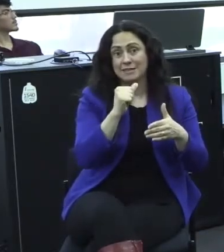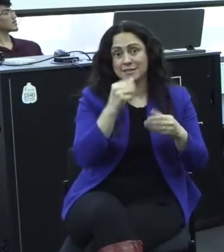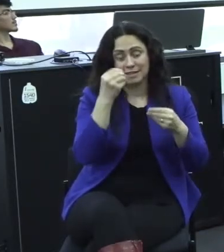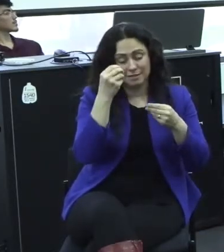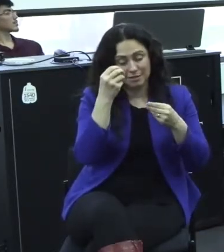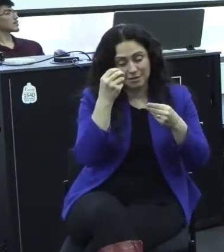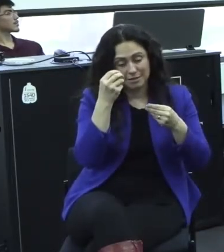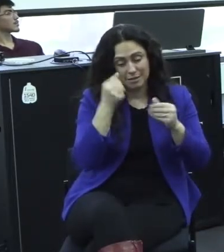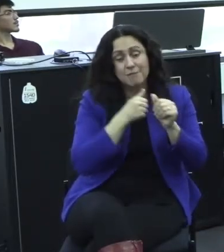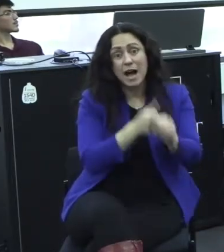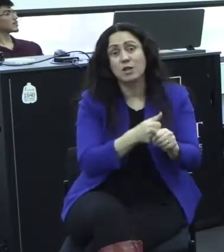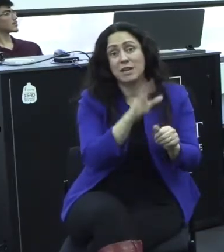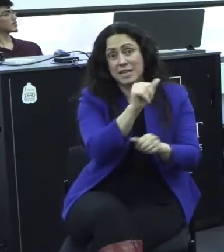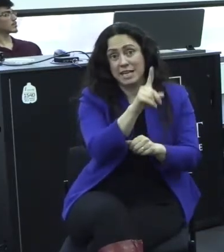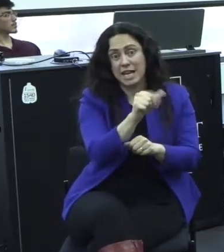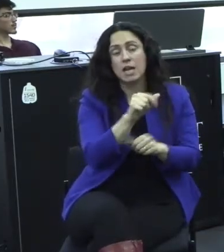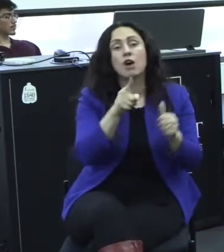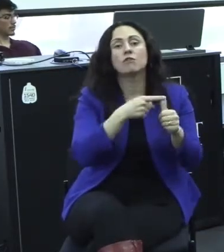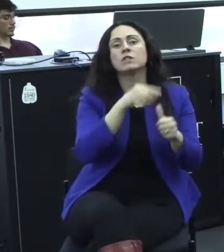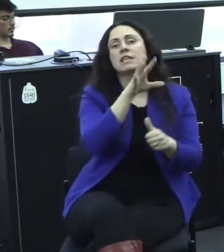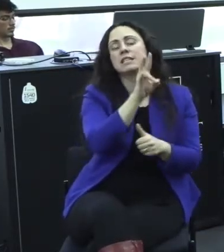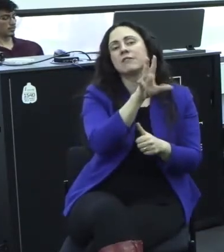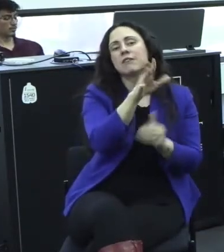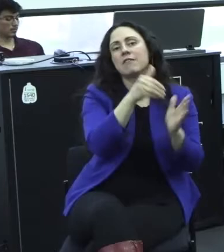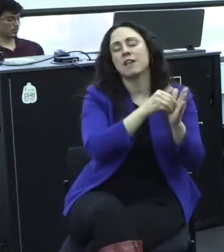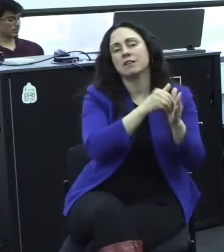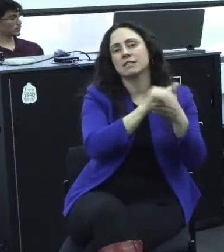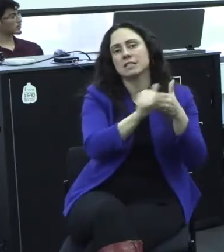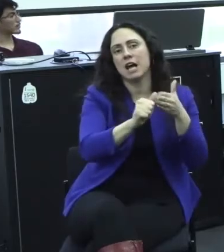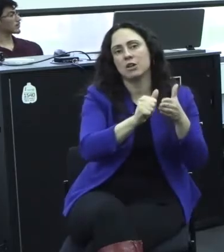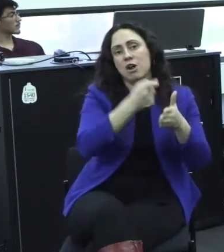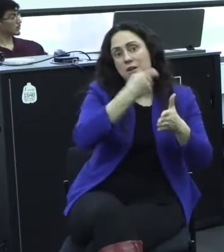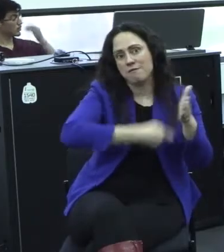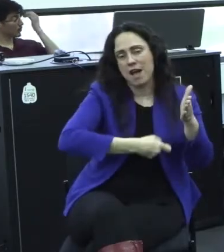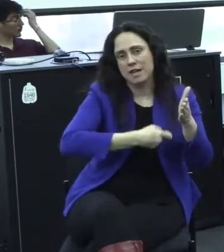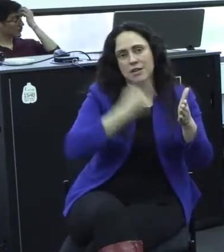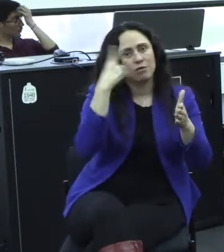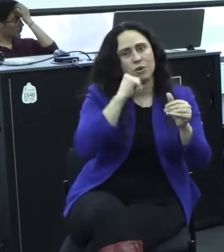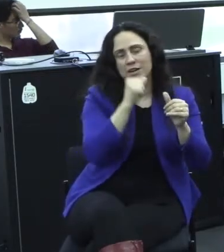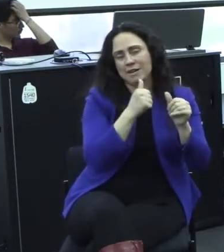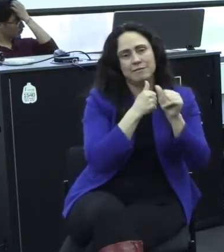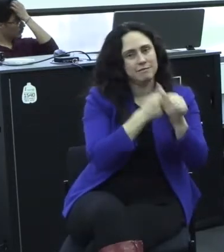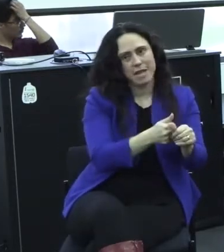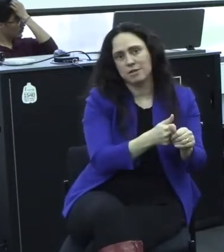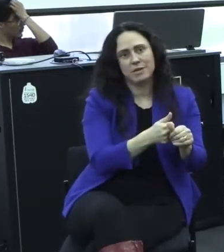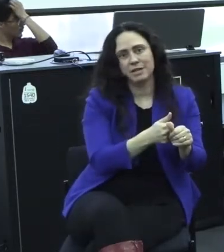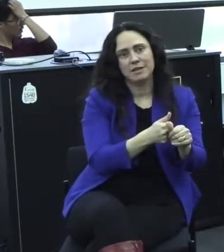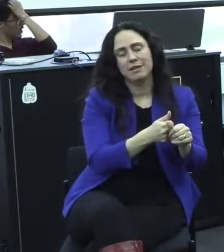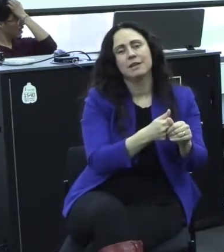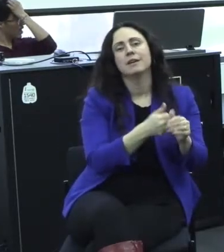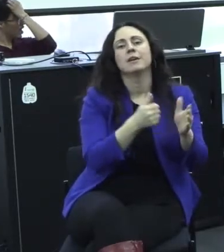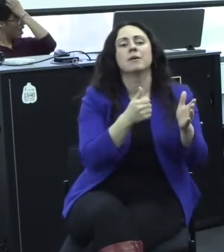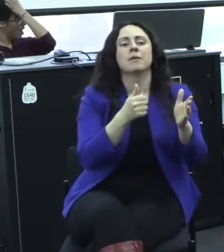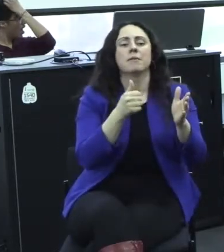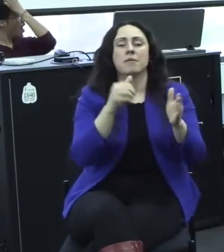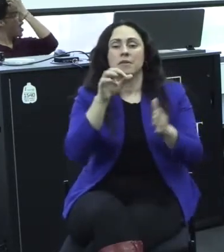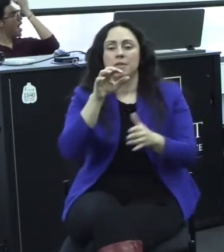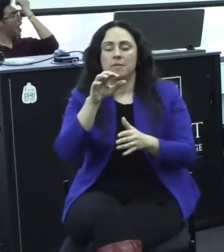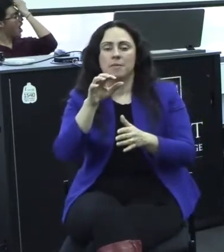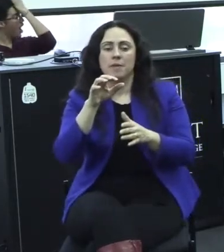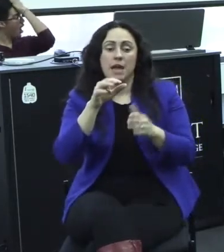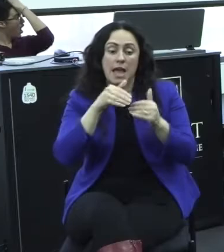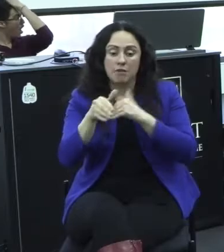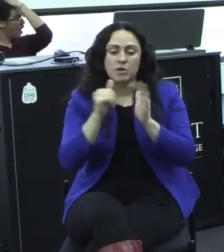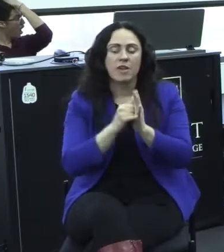$75,000 fine for a first violation against a business or organization that the Department of Justice can hand down. And after that,